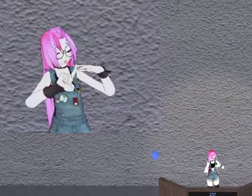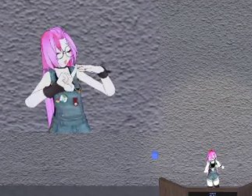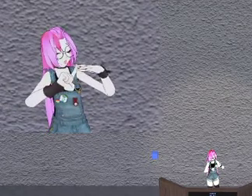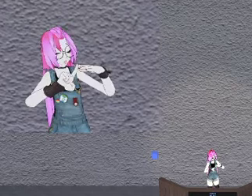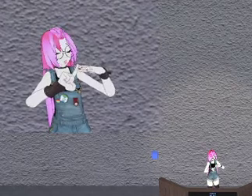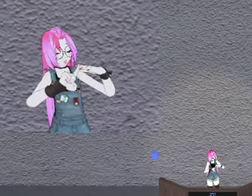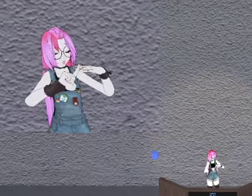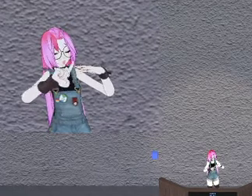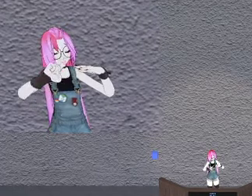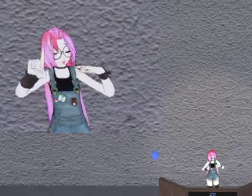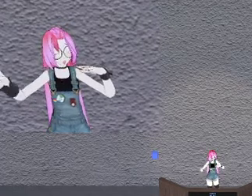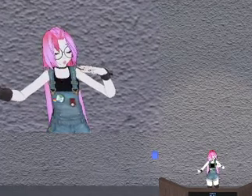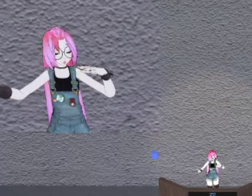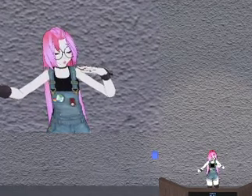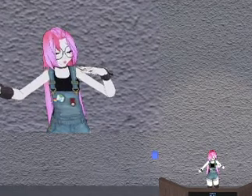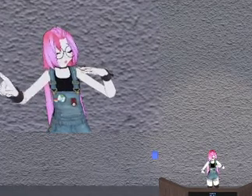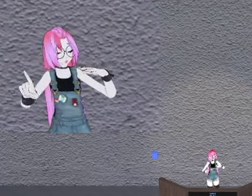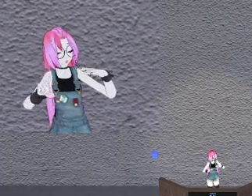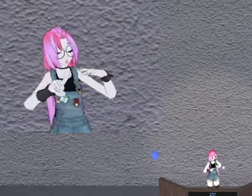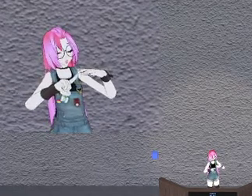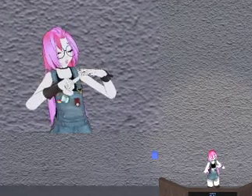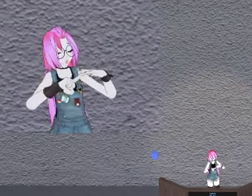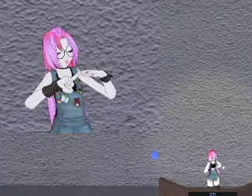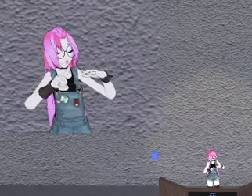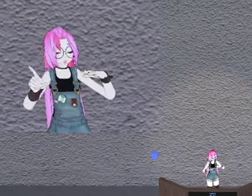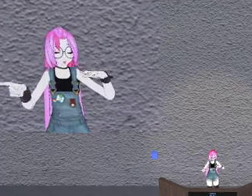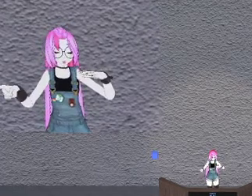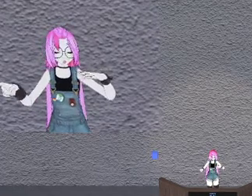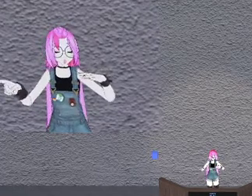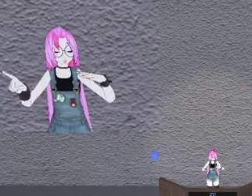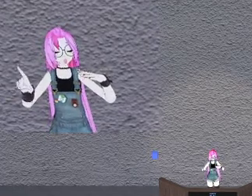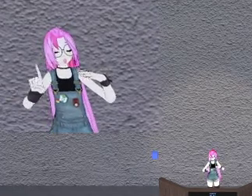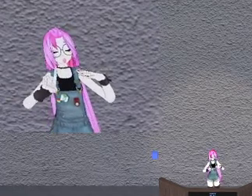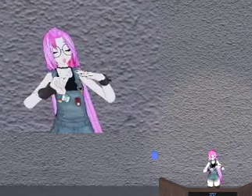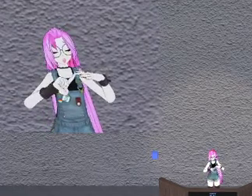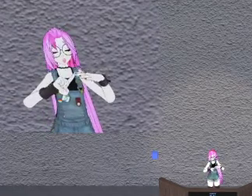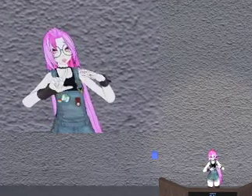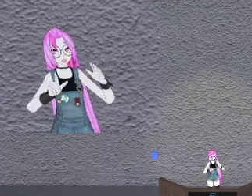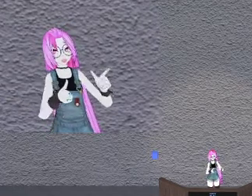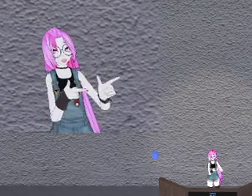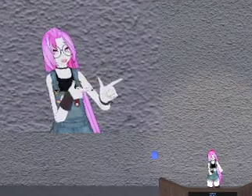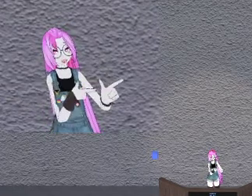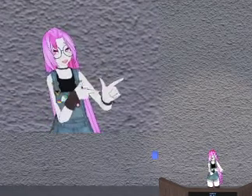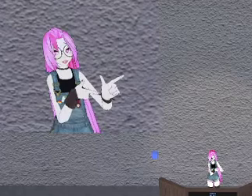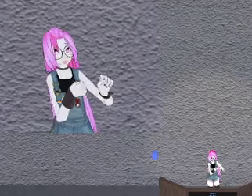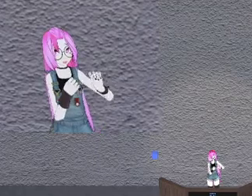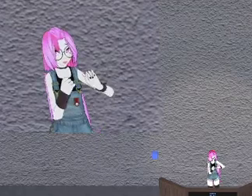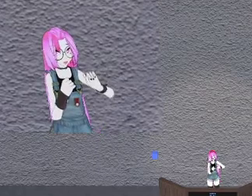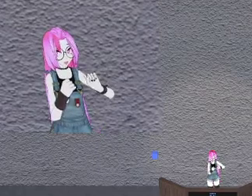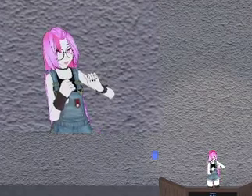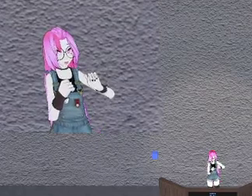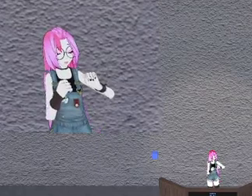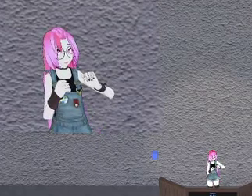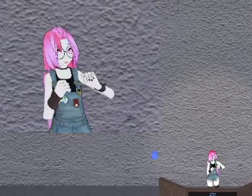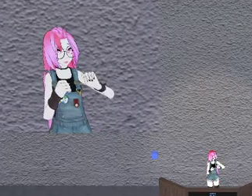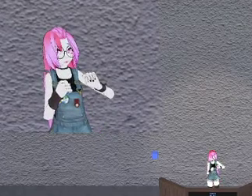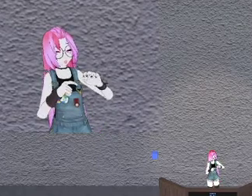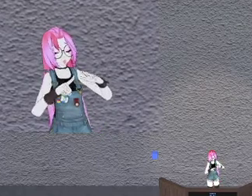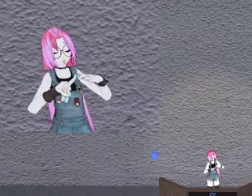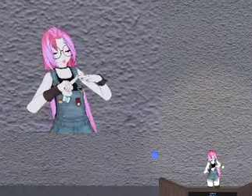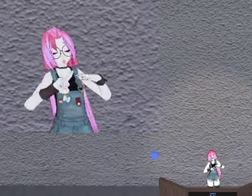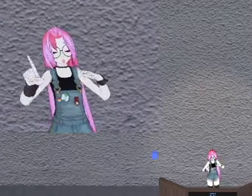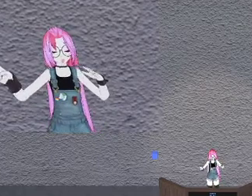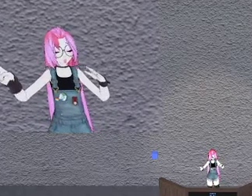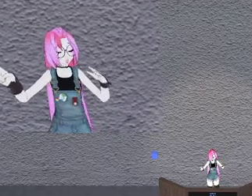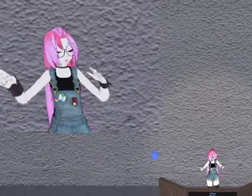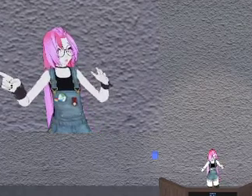at this place, and then you're leaving. And you're going to see this when it's the context of like really quick leaving. So